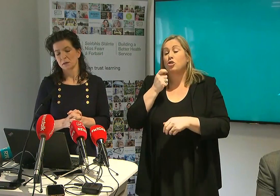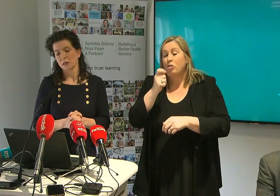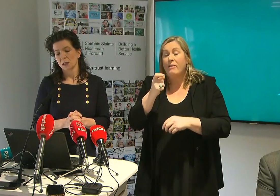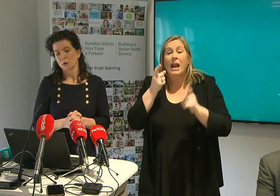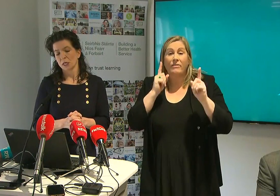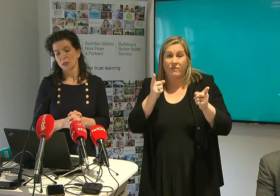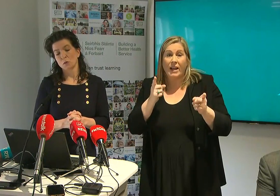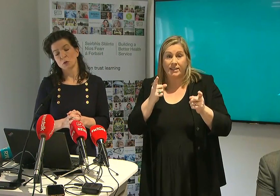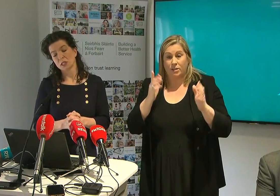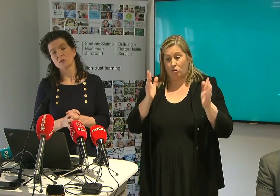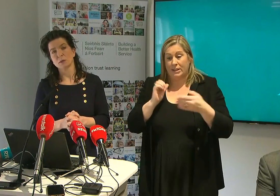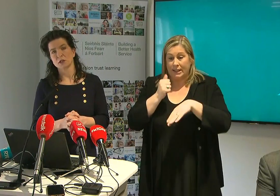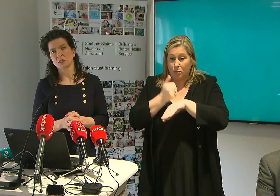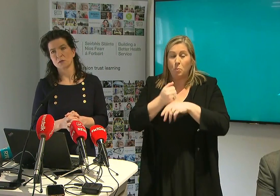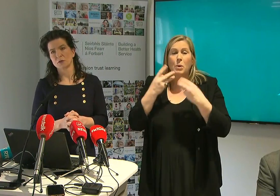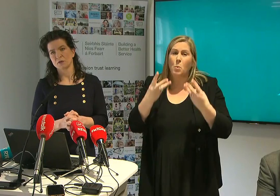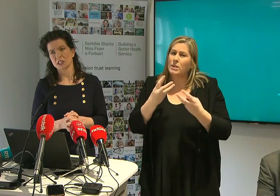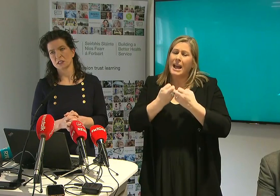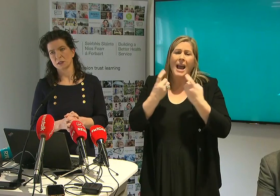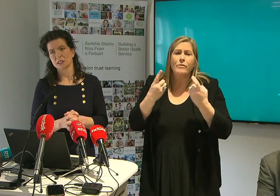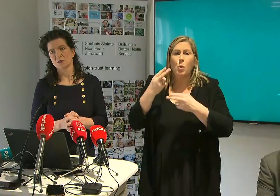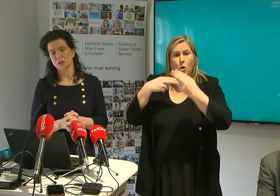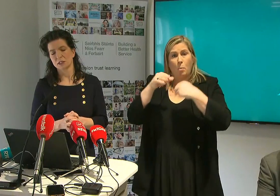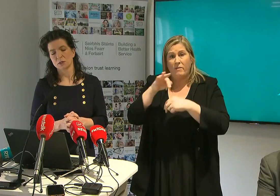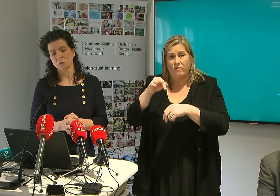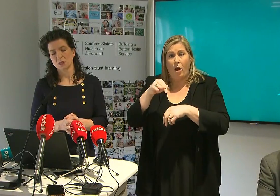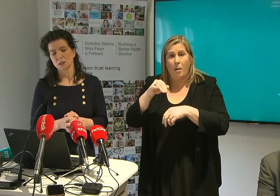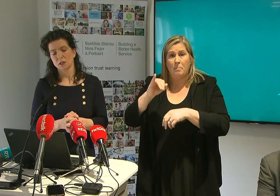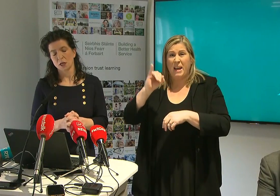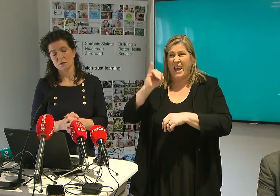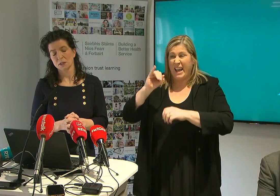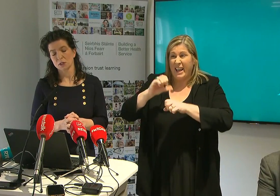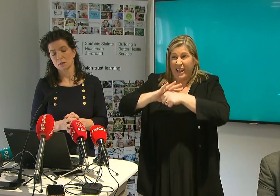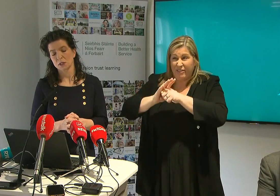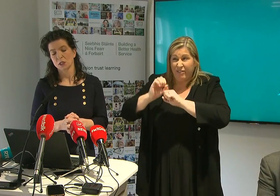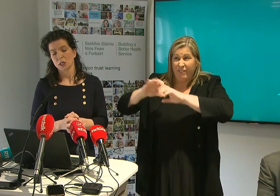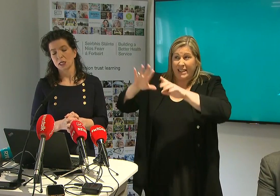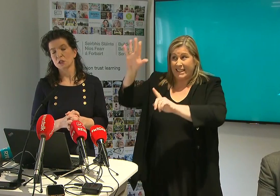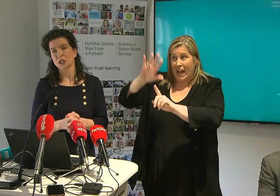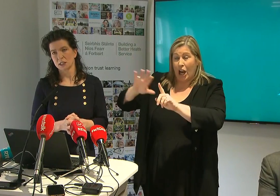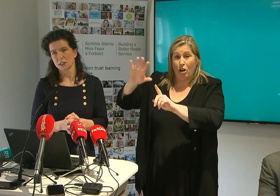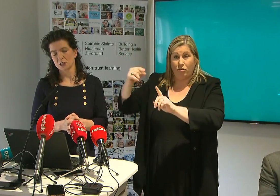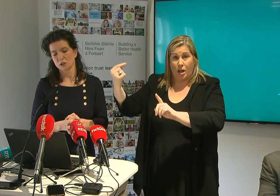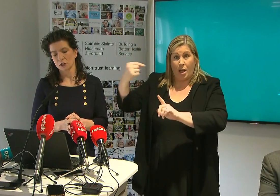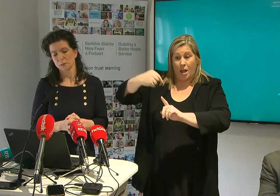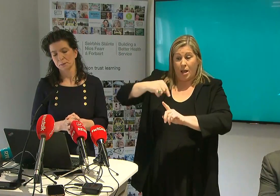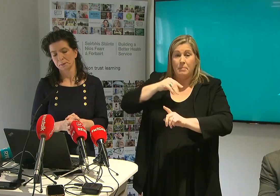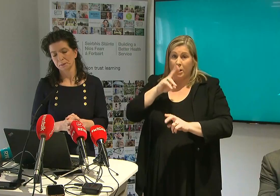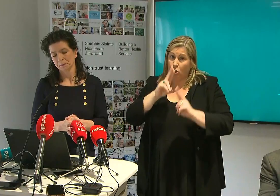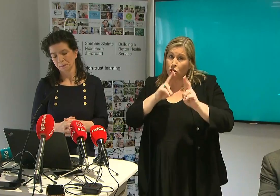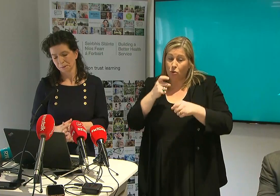place. We want everybody who's come from affected areas, if they are symptoms, have symptoms, to contact a